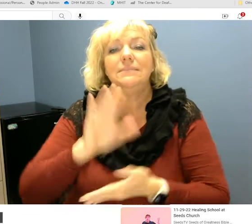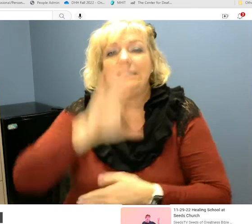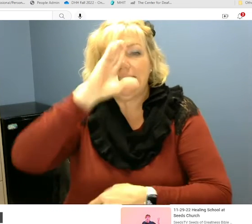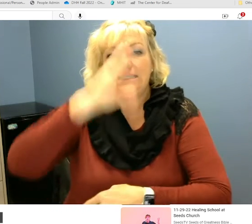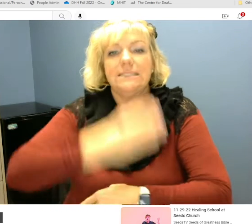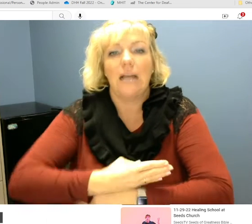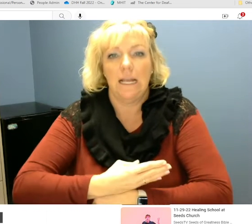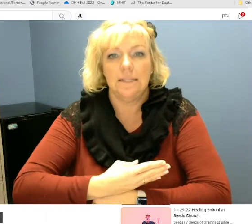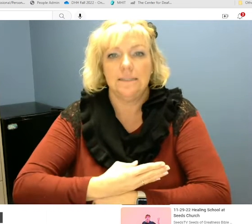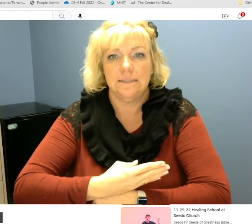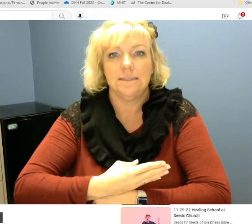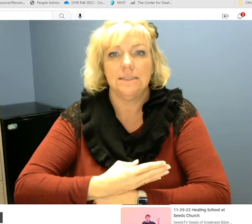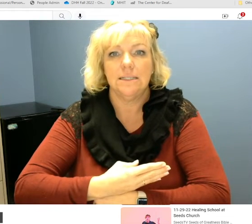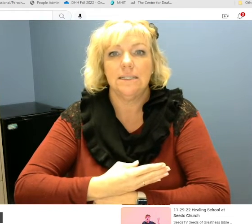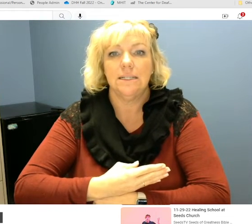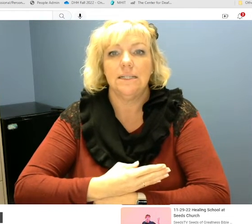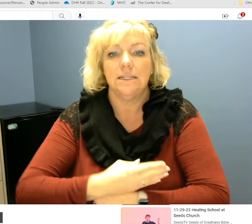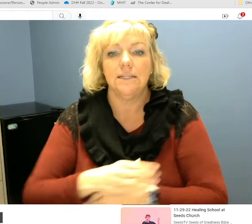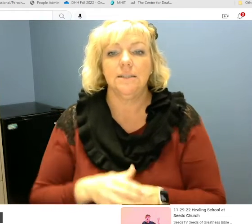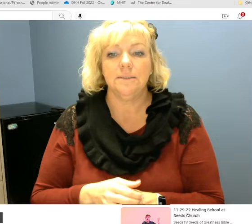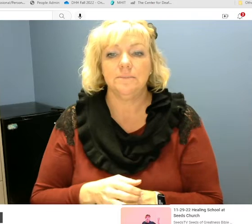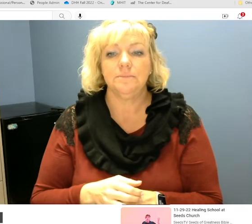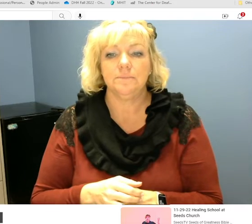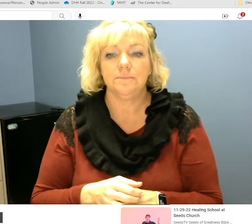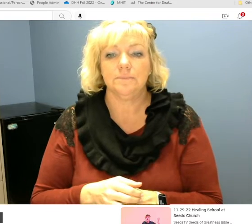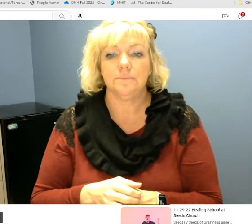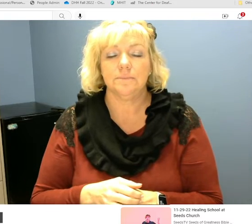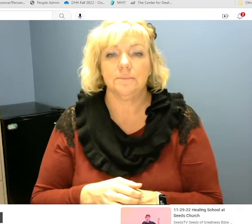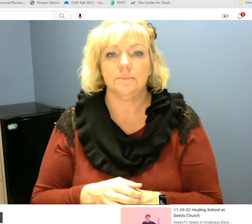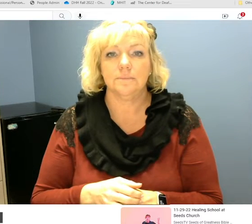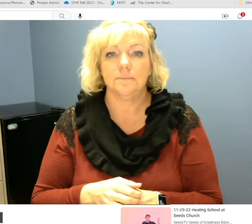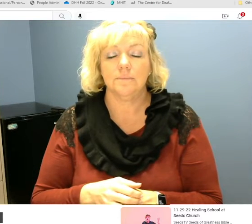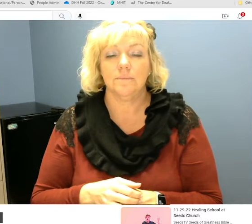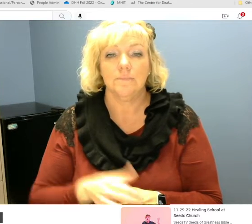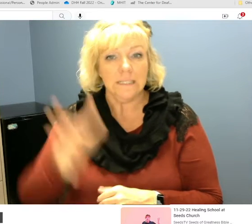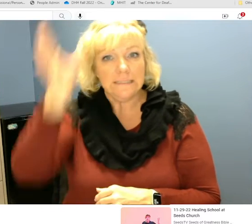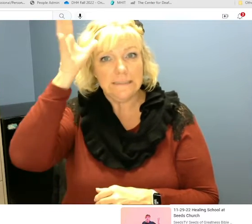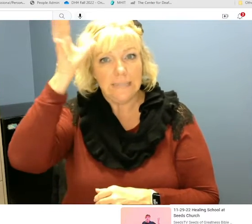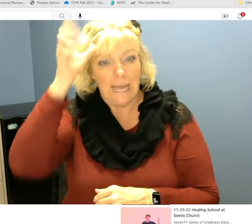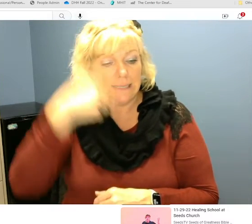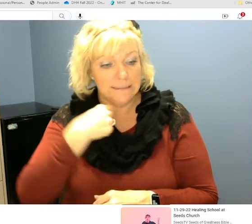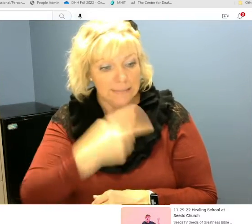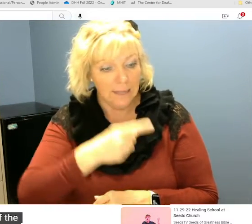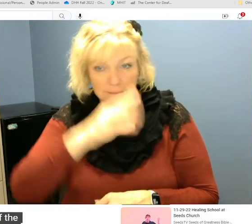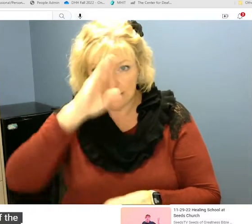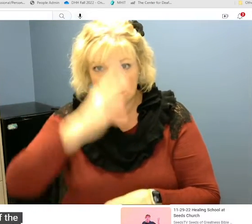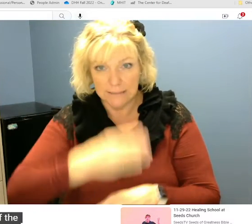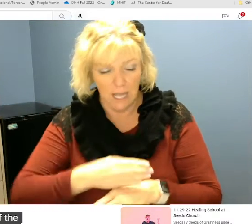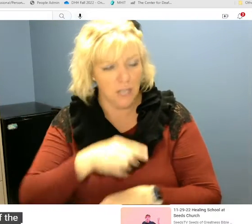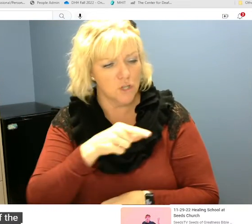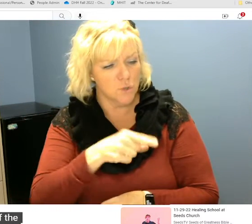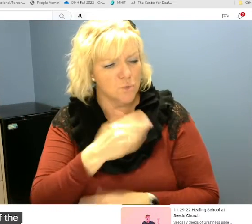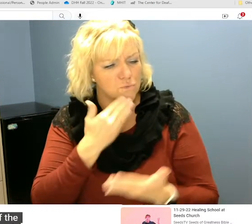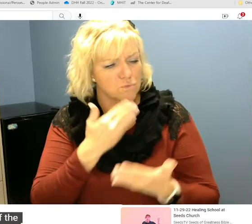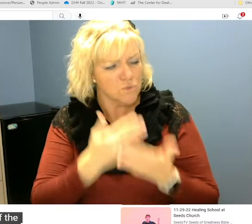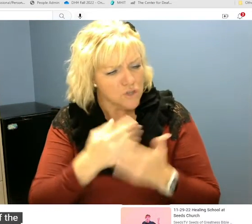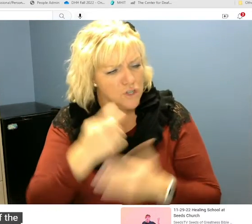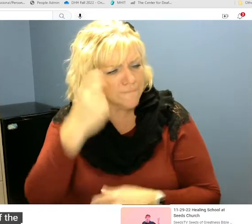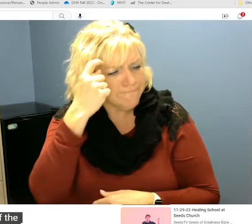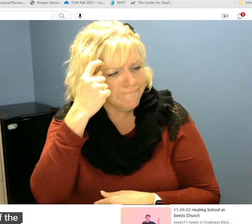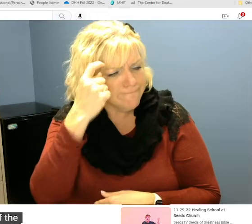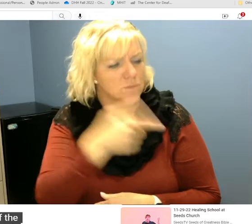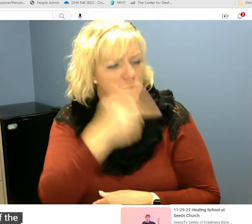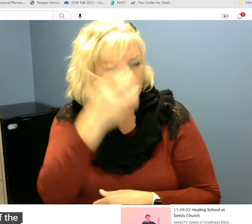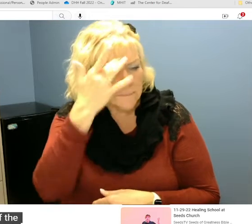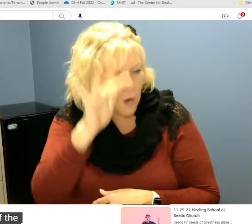about his son being told that he has a head for being a preacher.